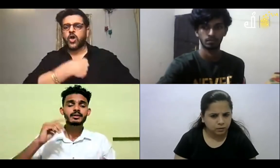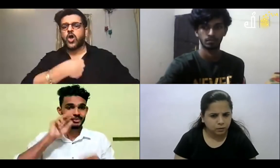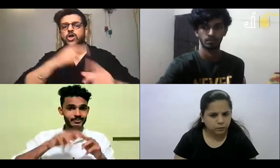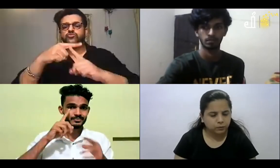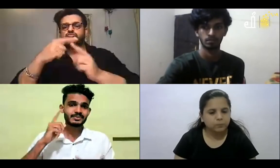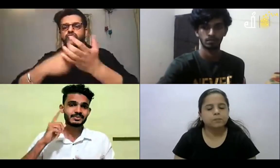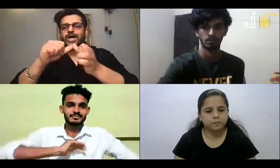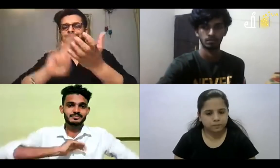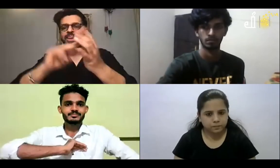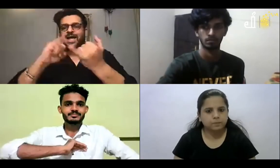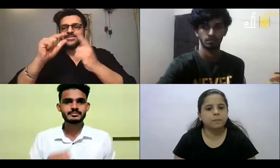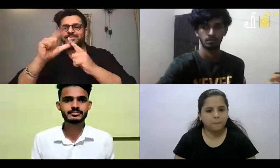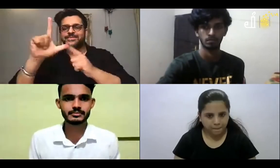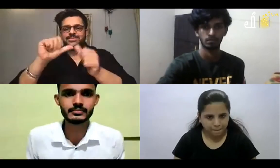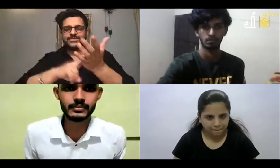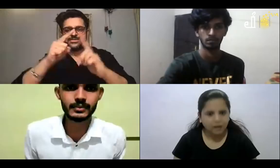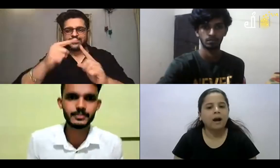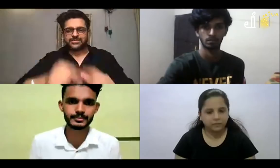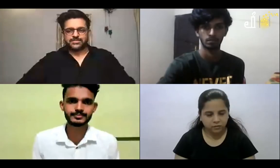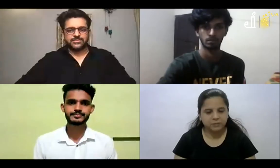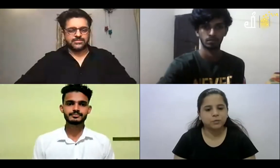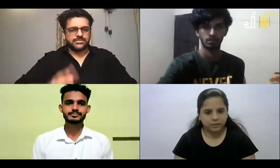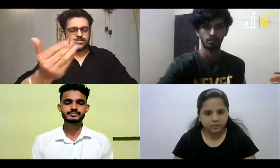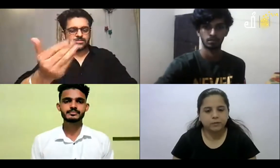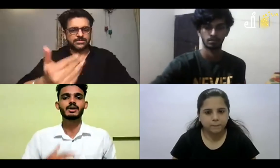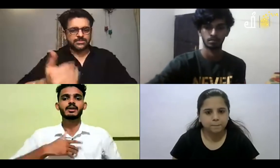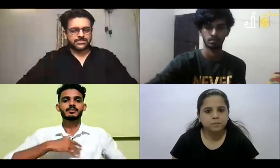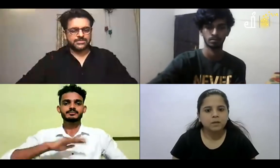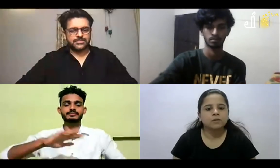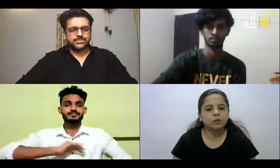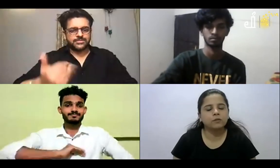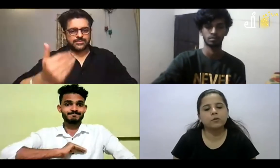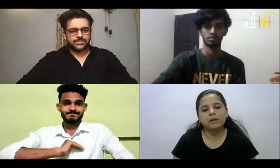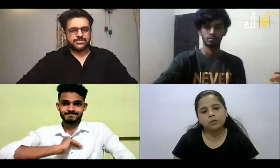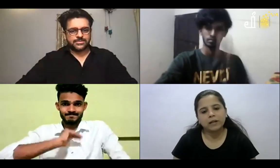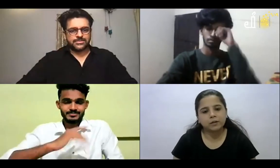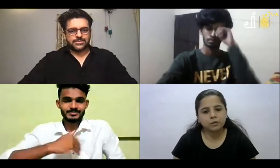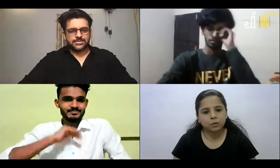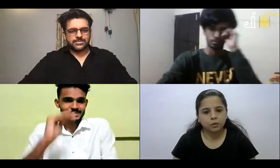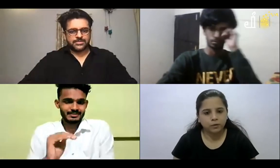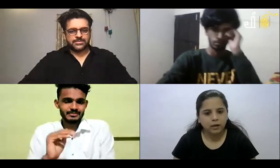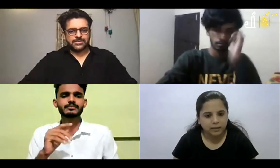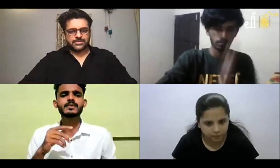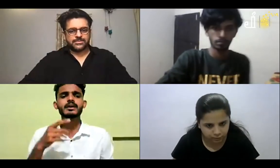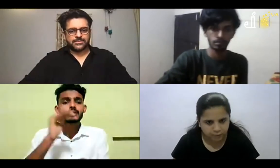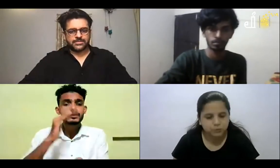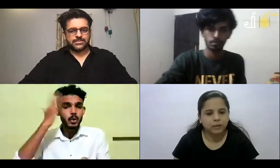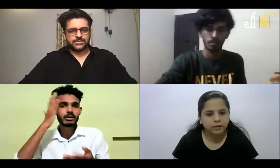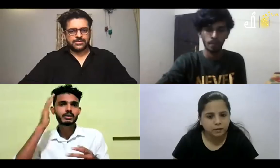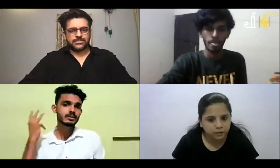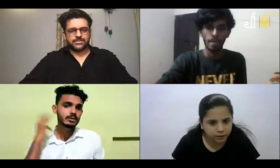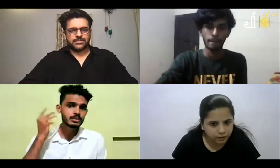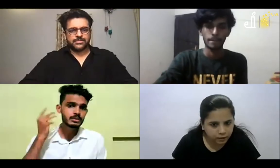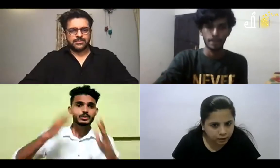If, for example, we want to have transplant. heart transplant, okay. So if I would like to go for a